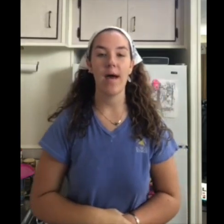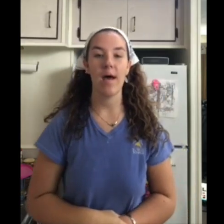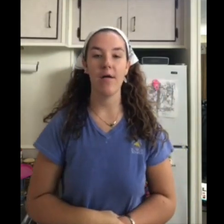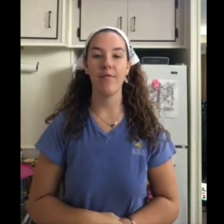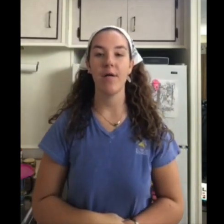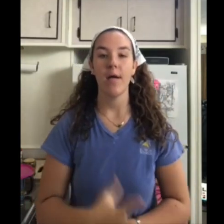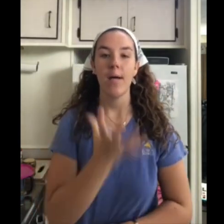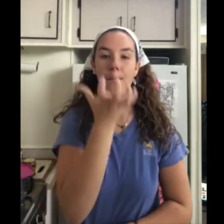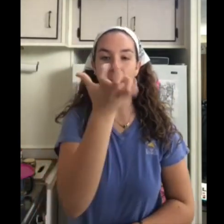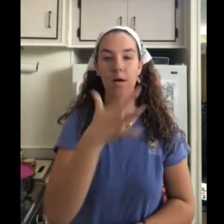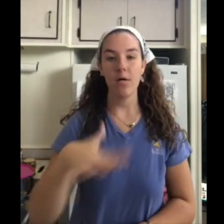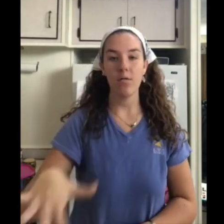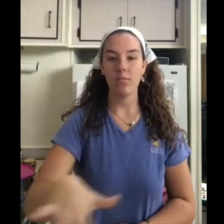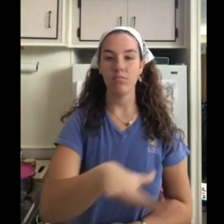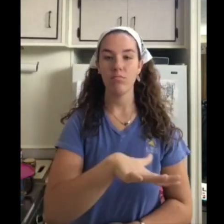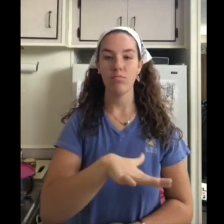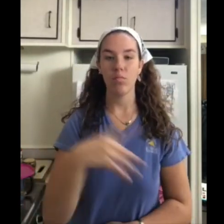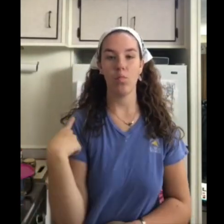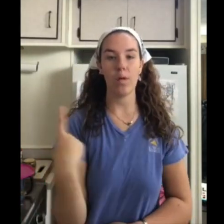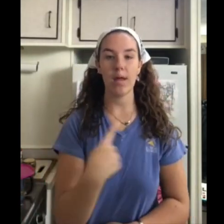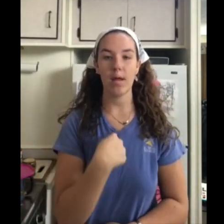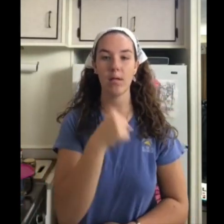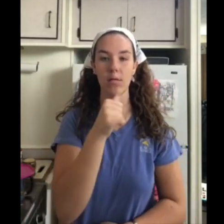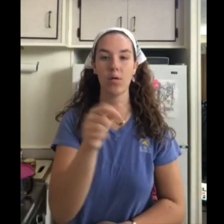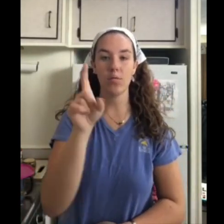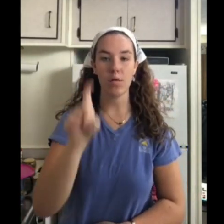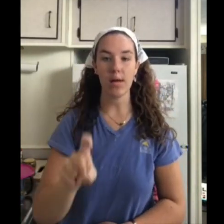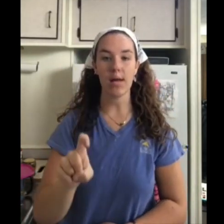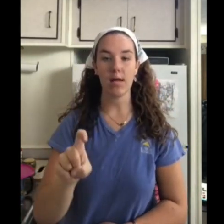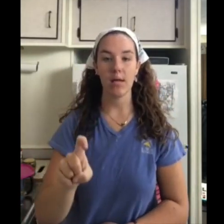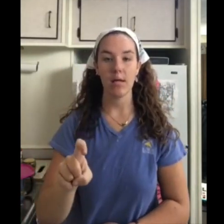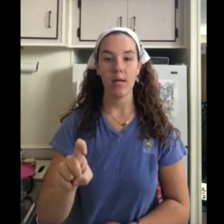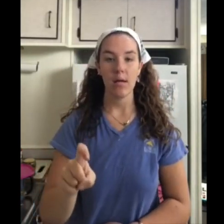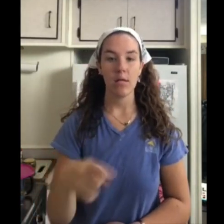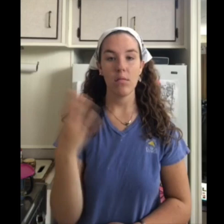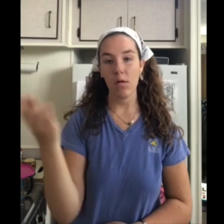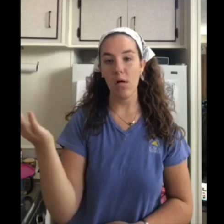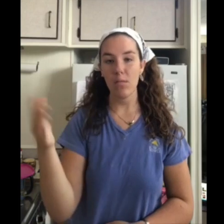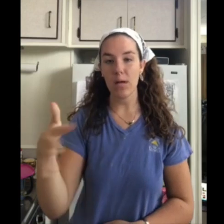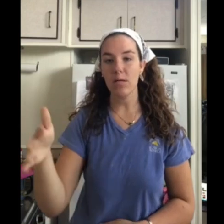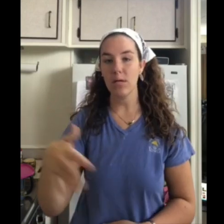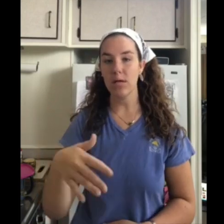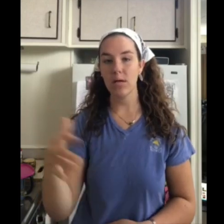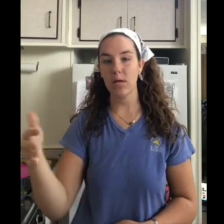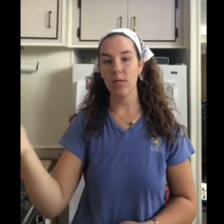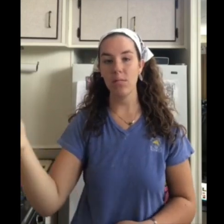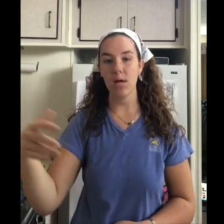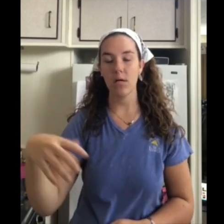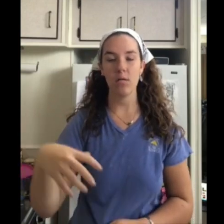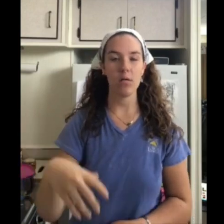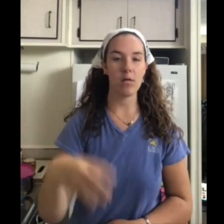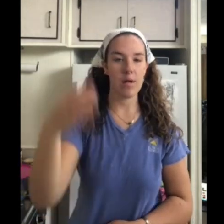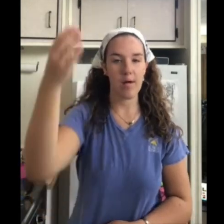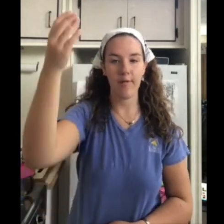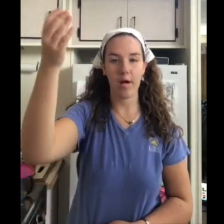have meadow, we don't need. Lord, we don't need another meadow, or however it goes.